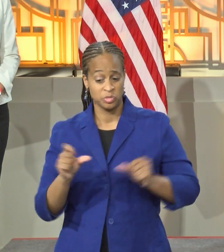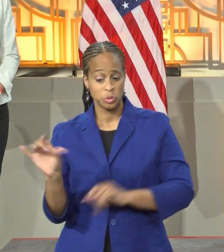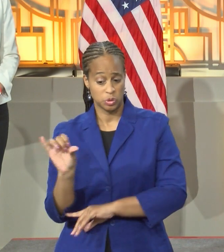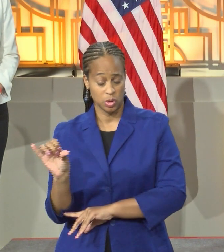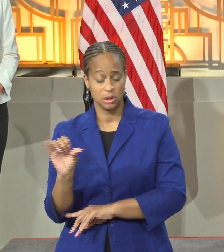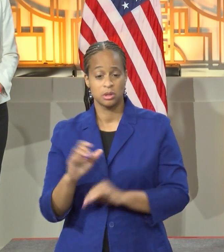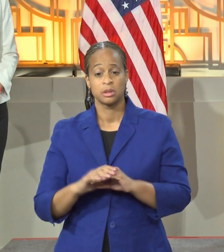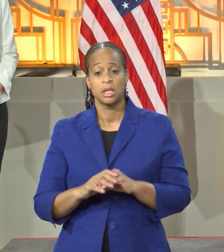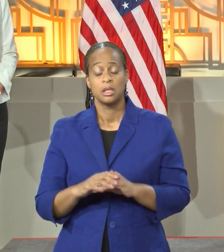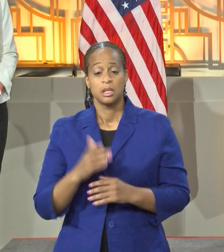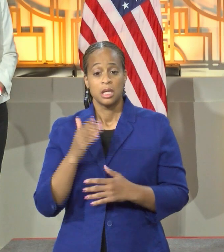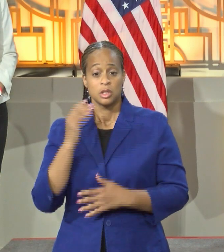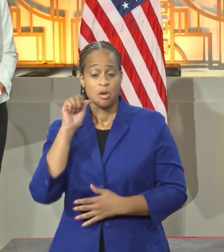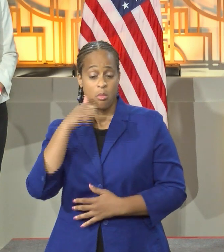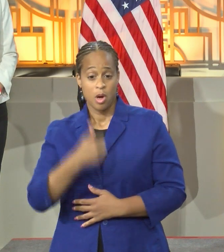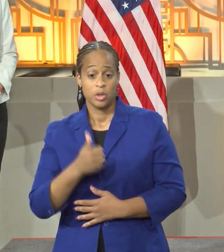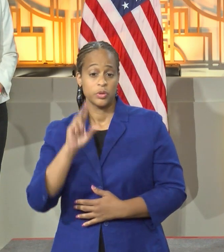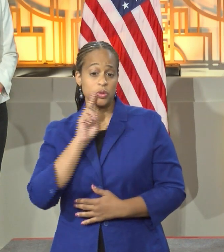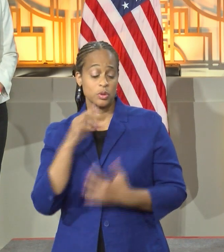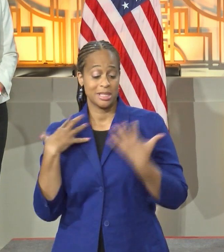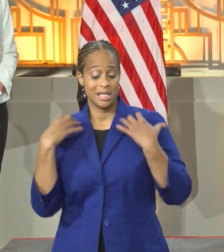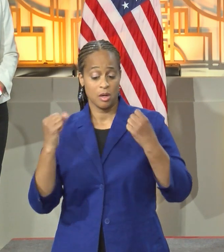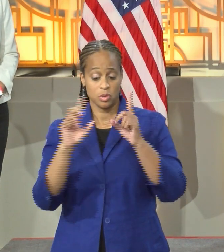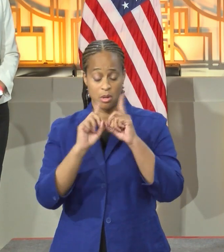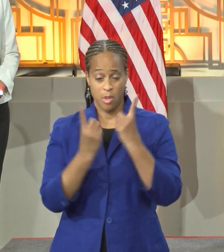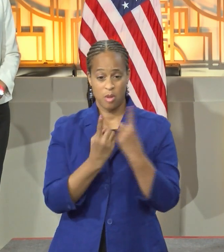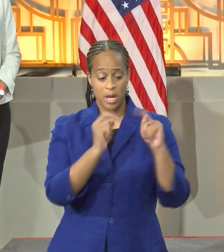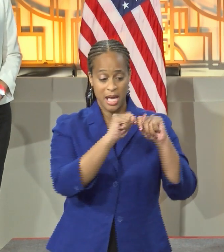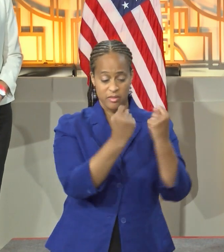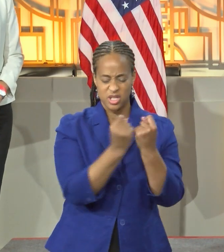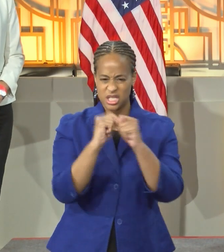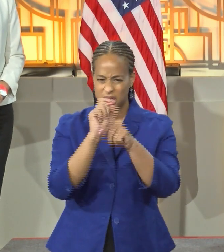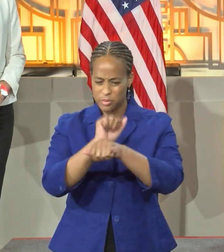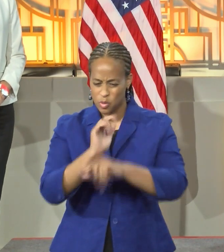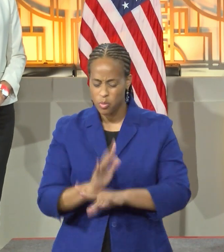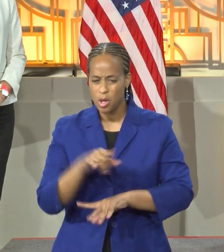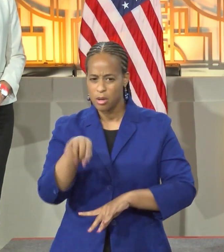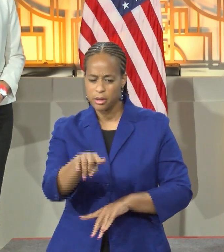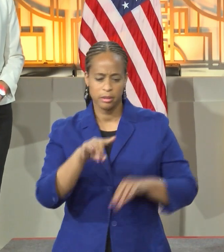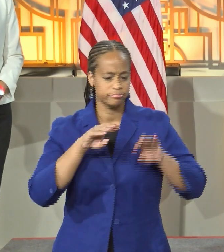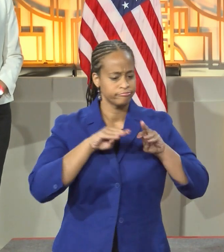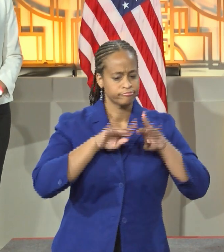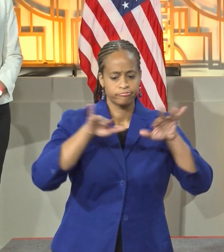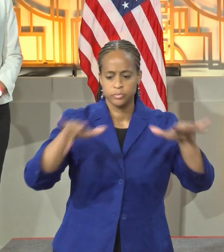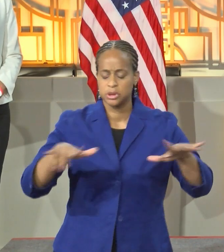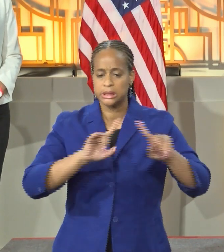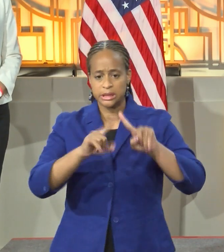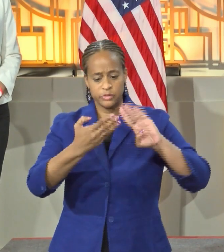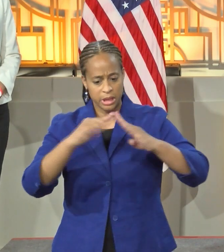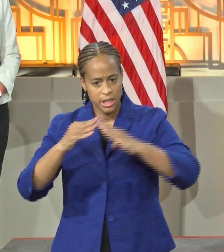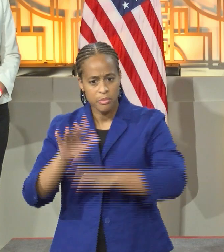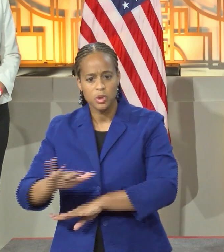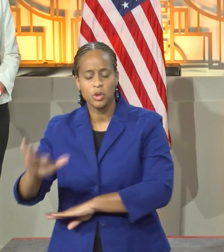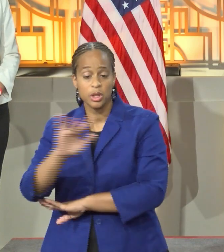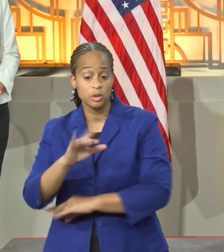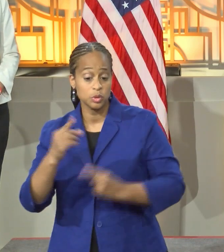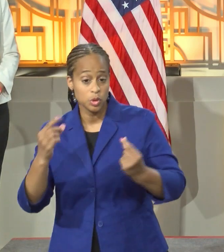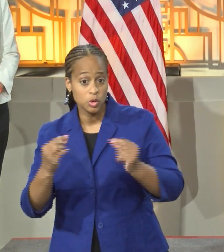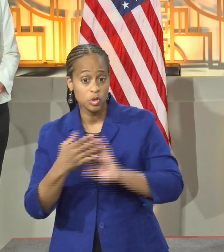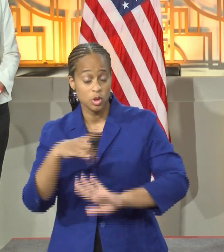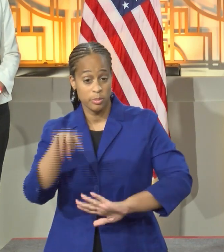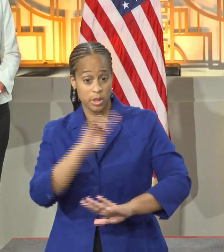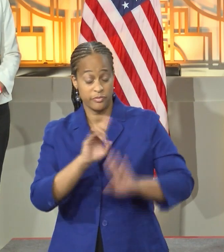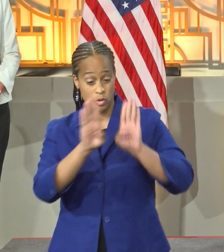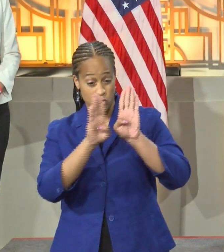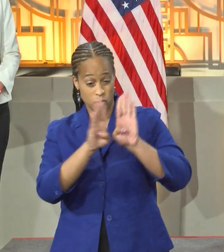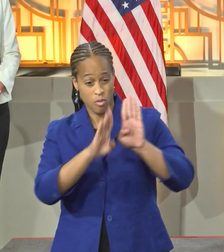tomorrow, the Houston Health Department will have teams of workers spreading out across neighborhoods to place door